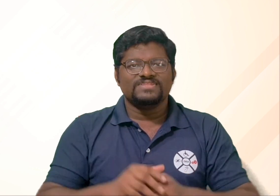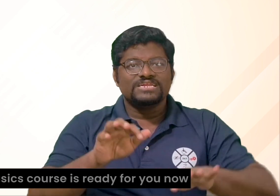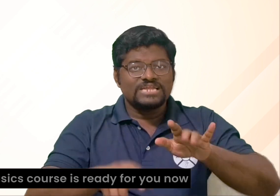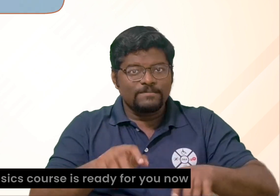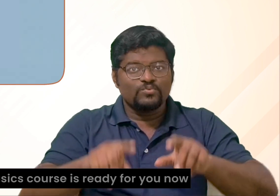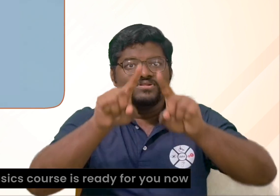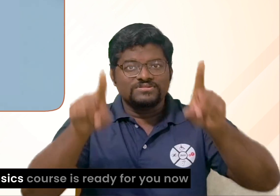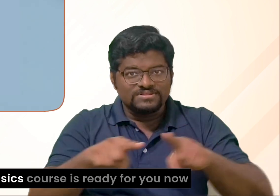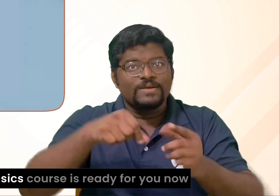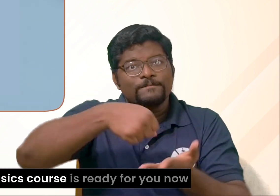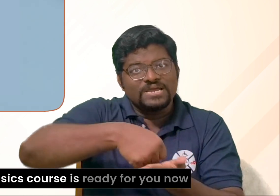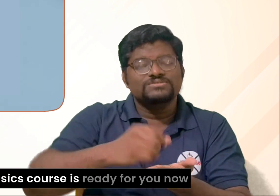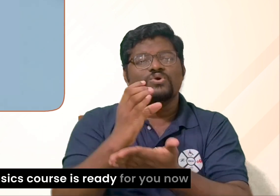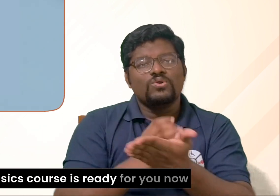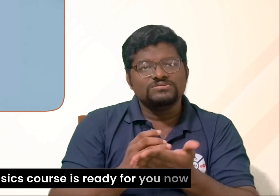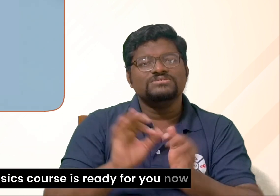The Computer Basics course is ready for you now.